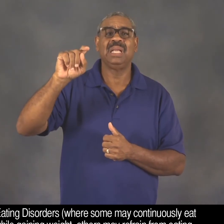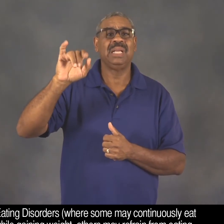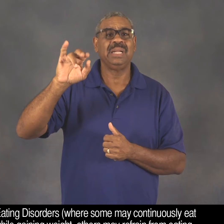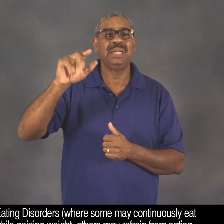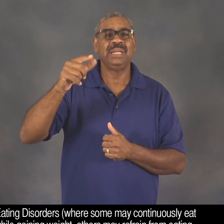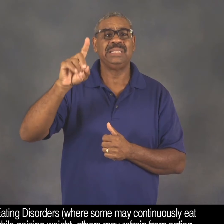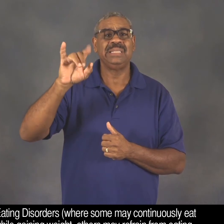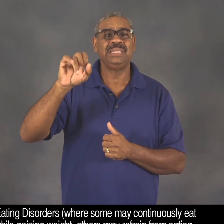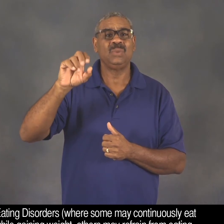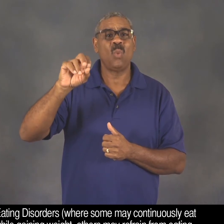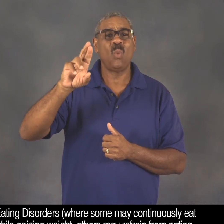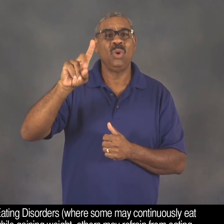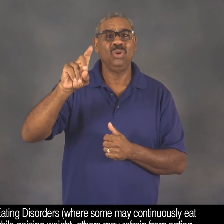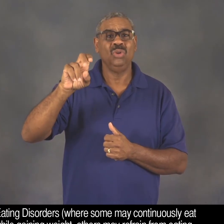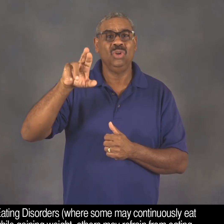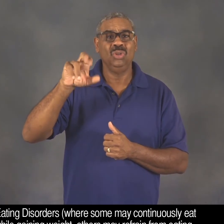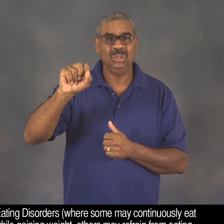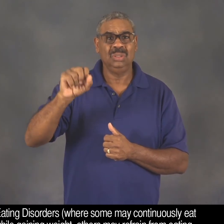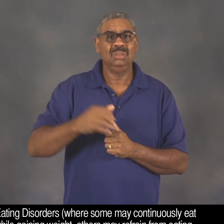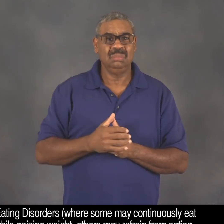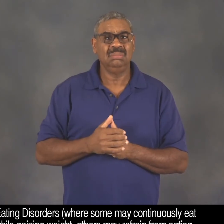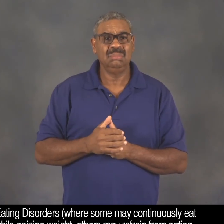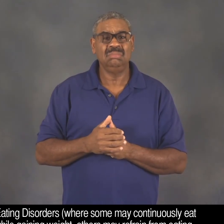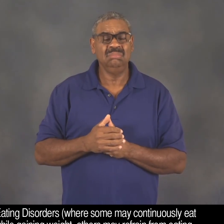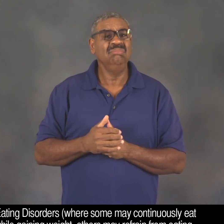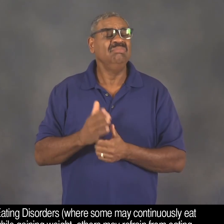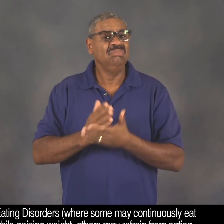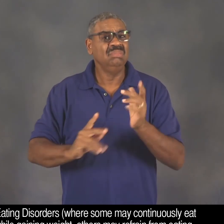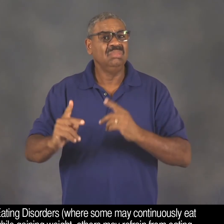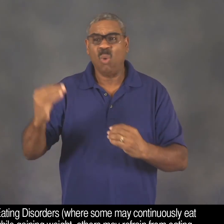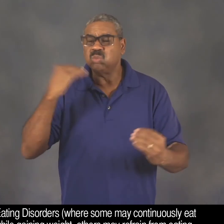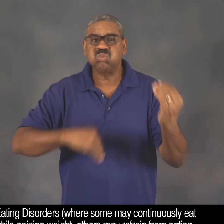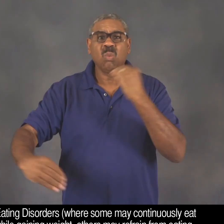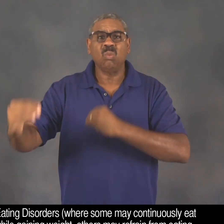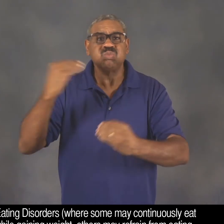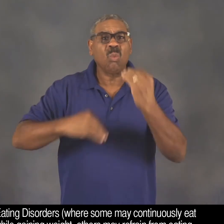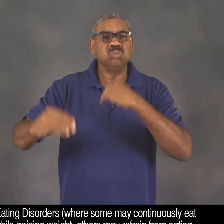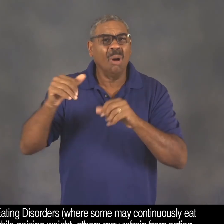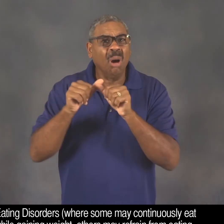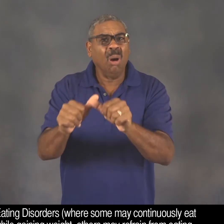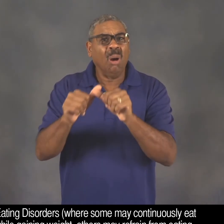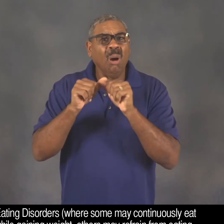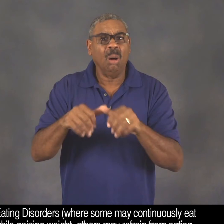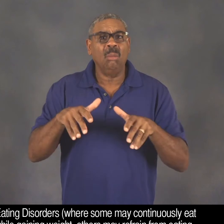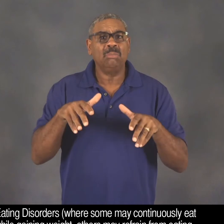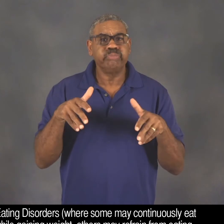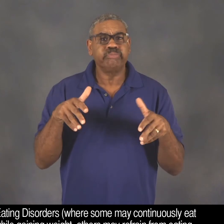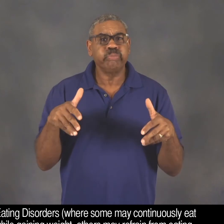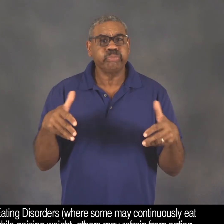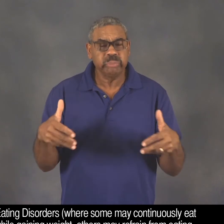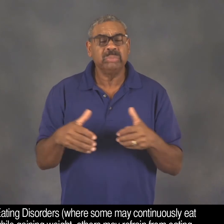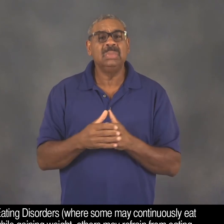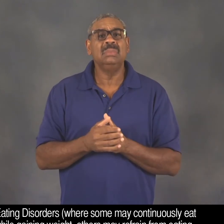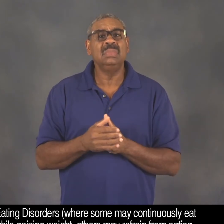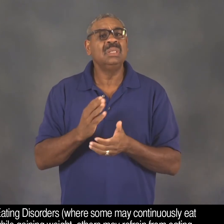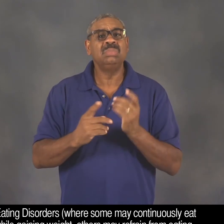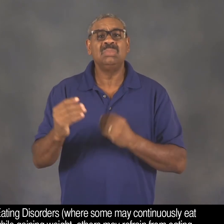eating disorders, where some may continuously eat while gaining weight, others may refrain from eating